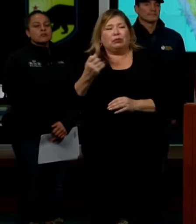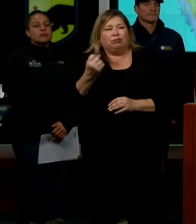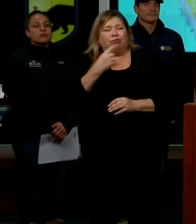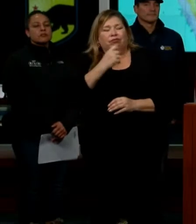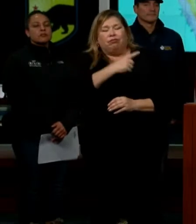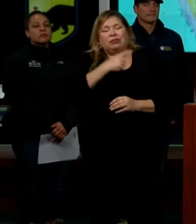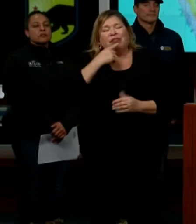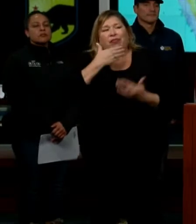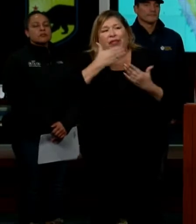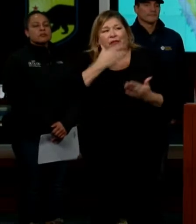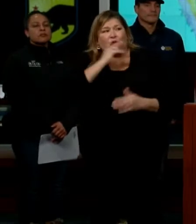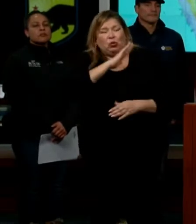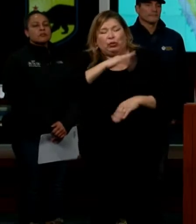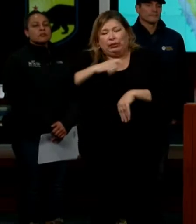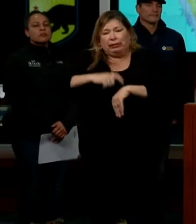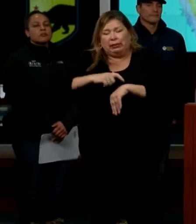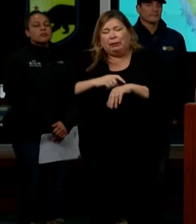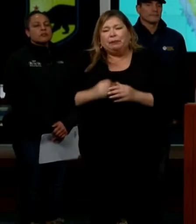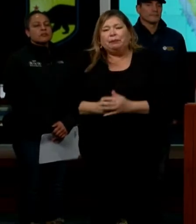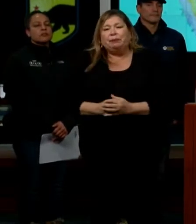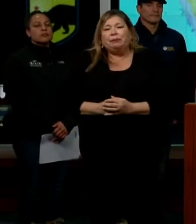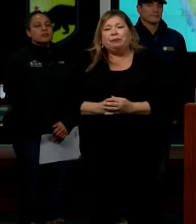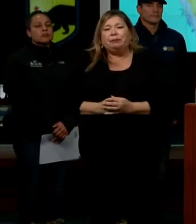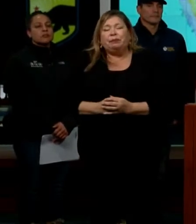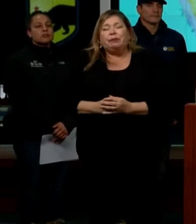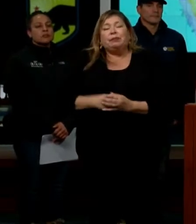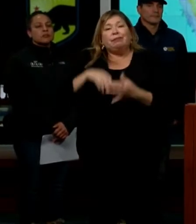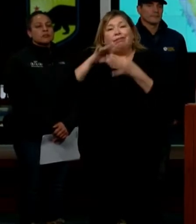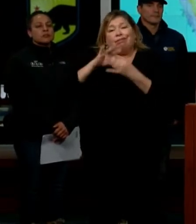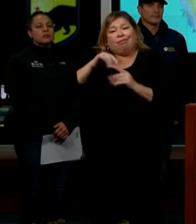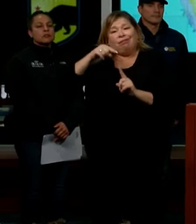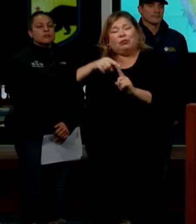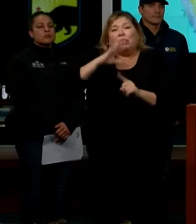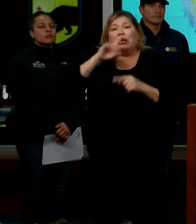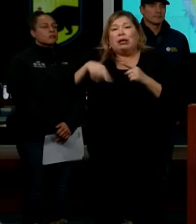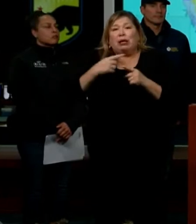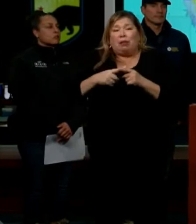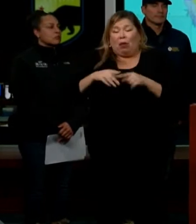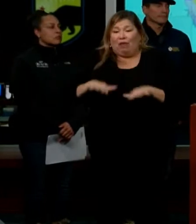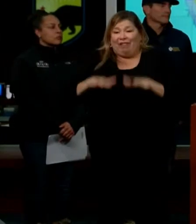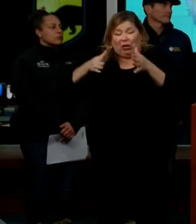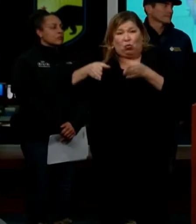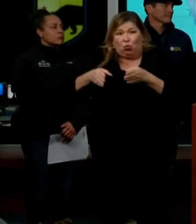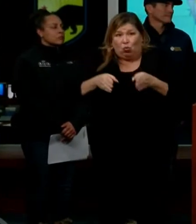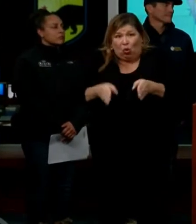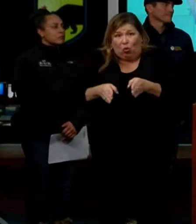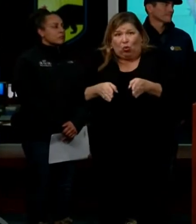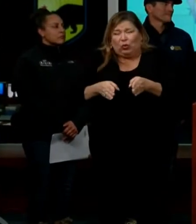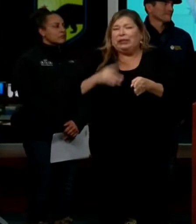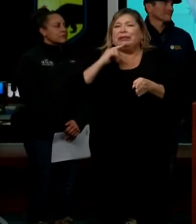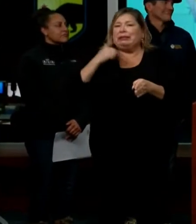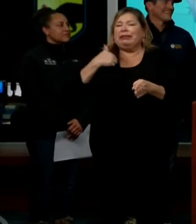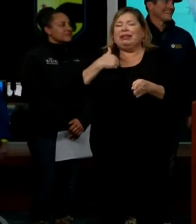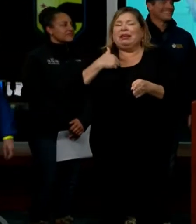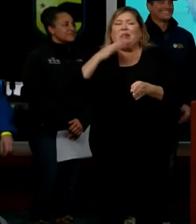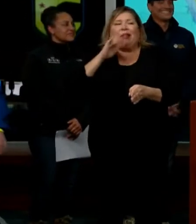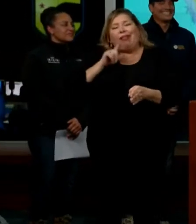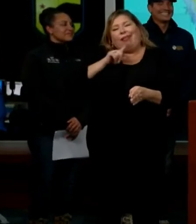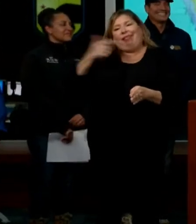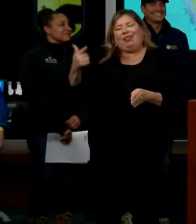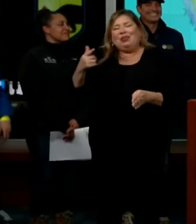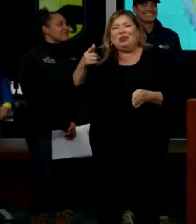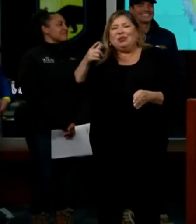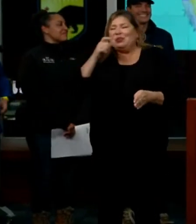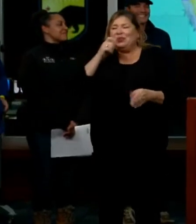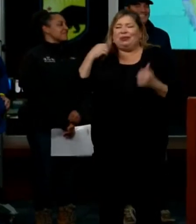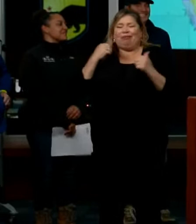taking the time. Quickly, in terms of the message to Californians about those flooded roads. Yeah, I'm gonna let the guys in uniform talk about that. They'll